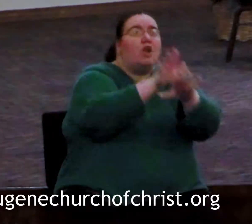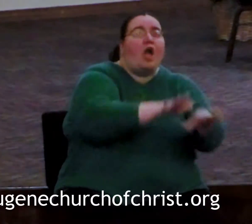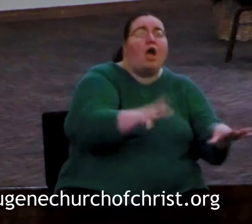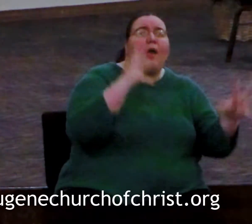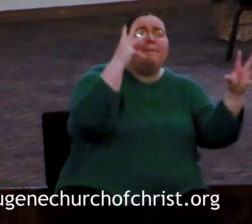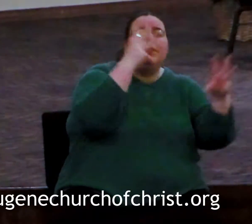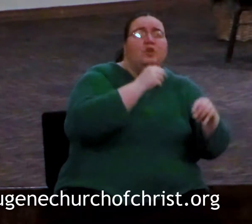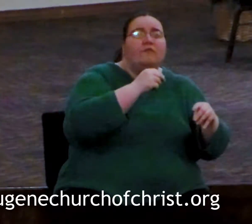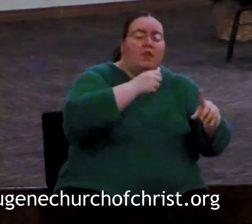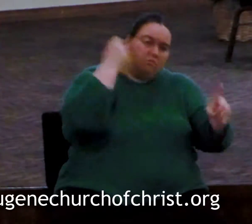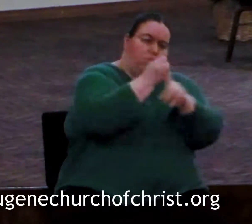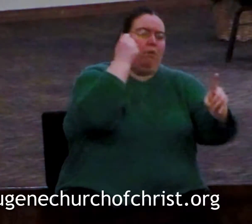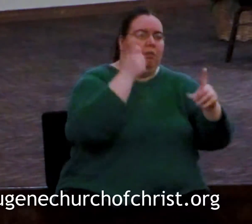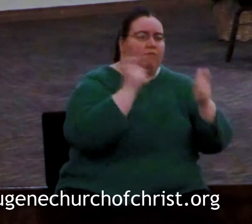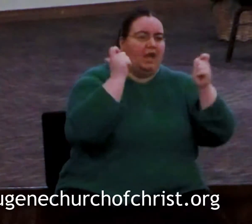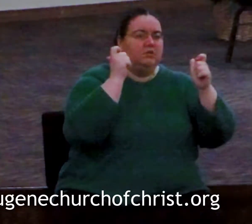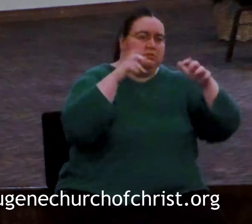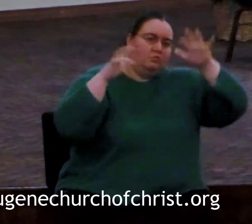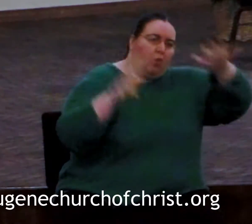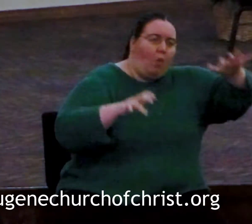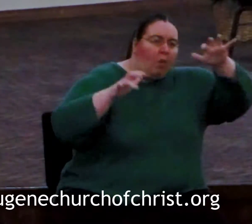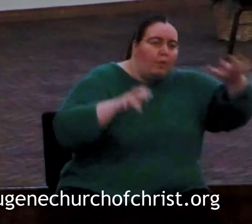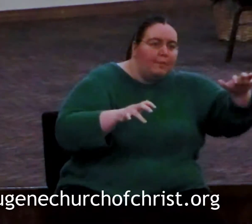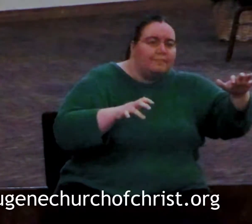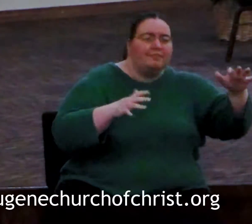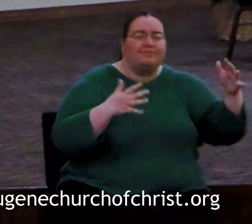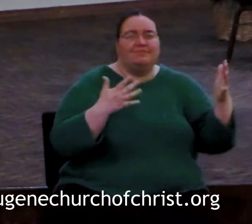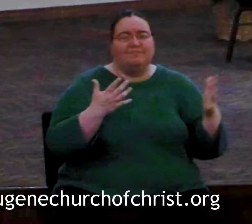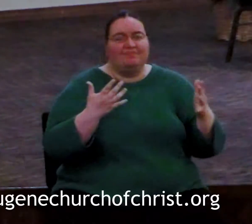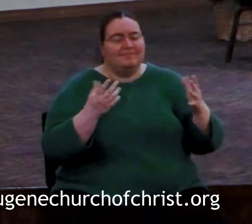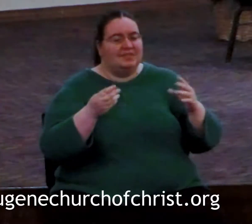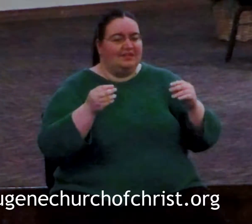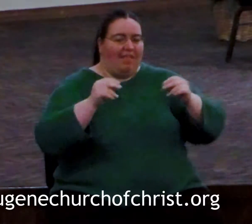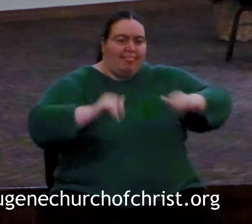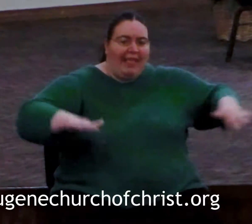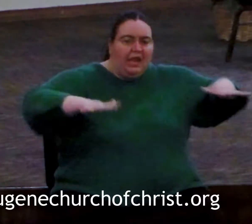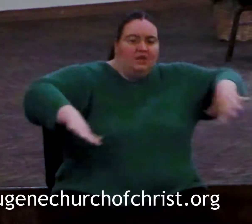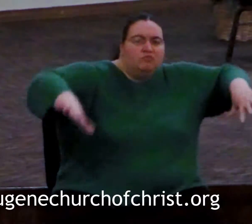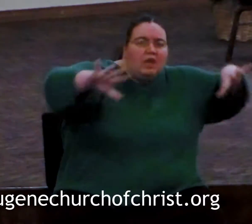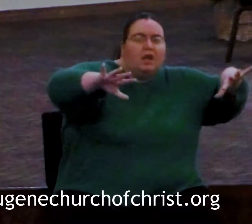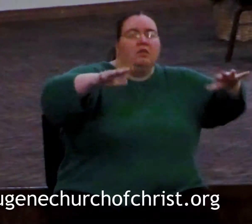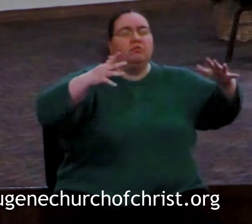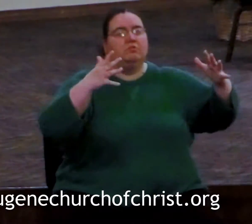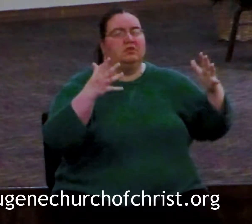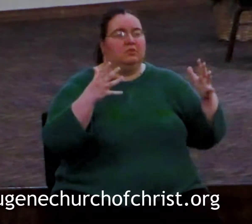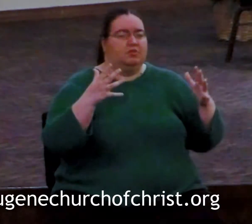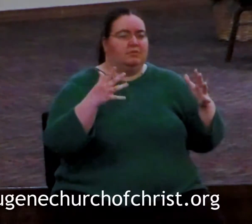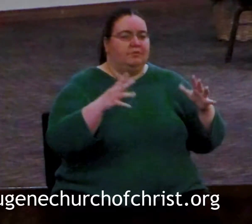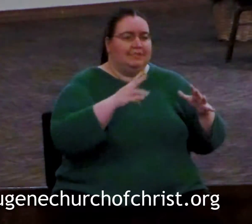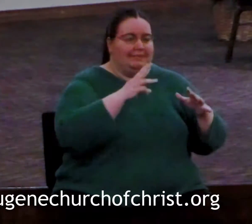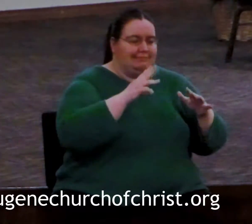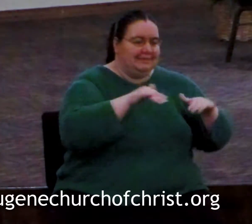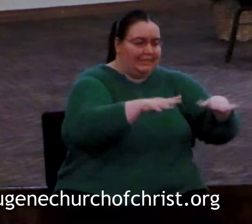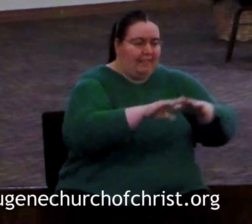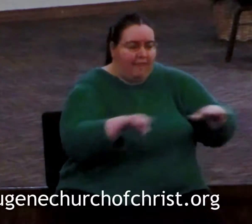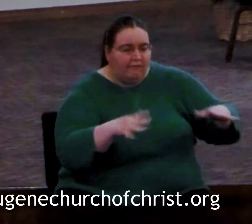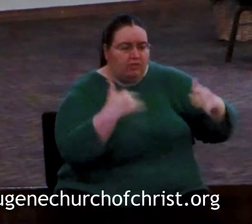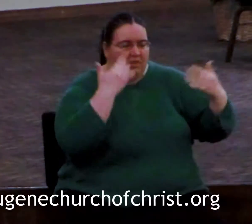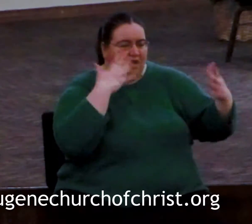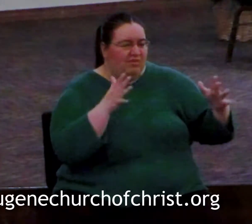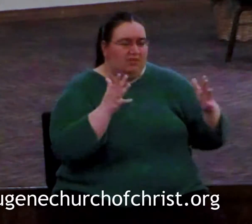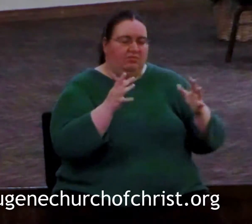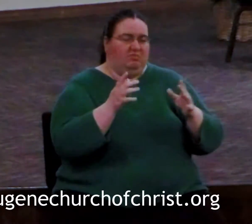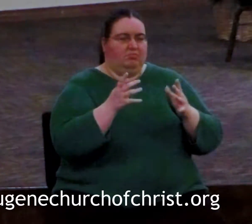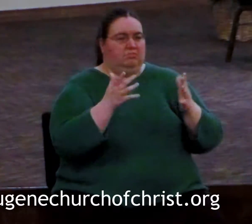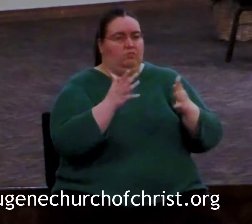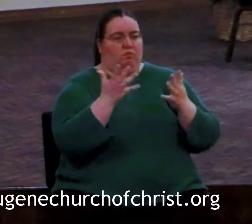where it is in relation to sea level and the terrain that's around it. These storms will come out of nowhere.